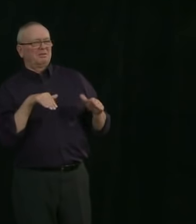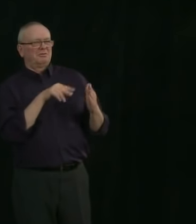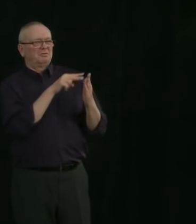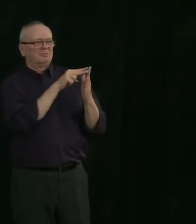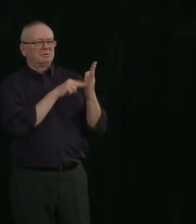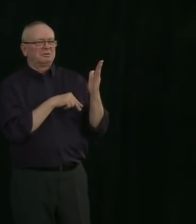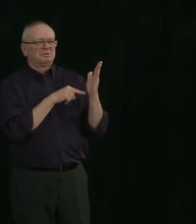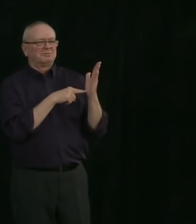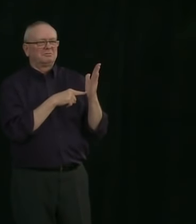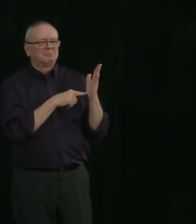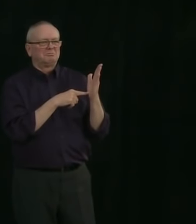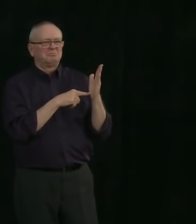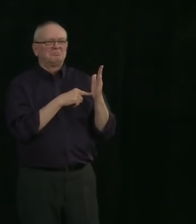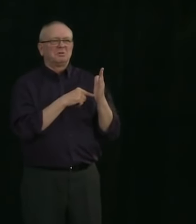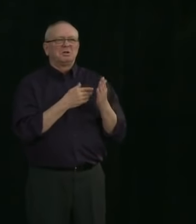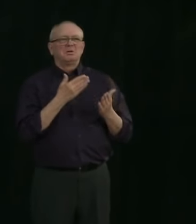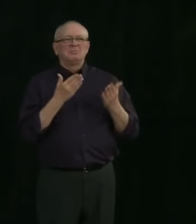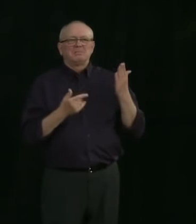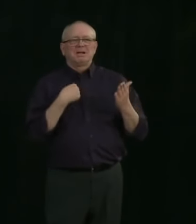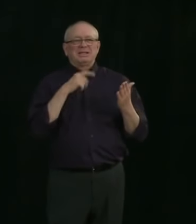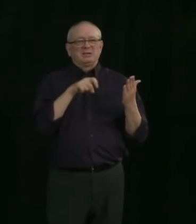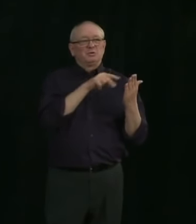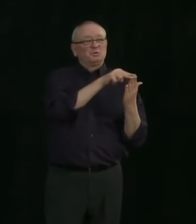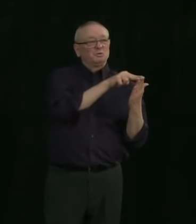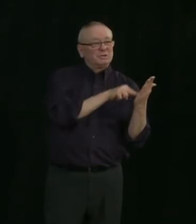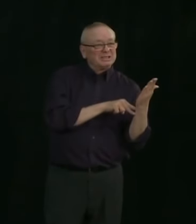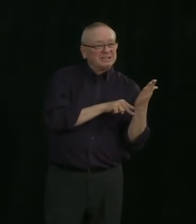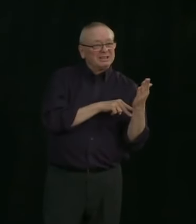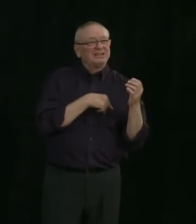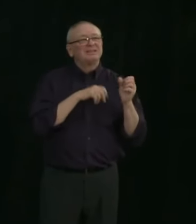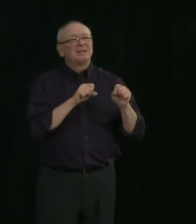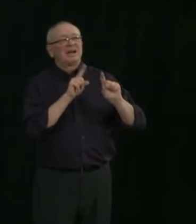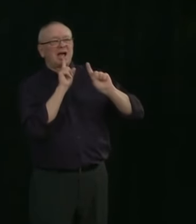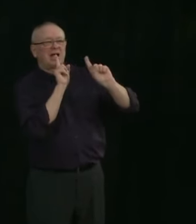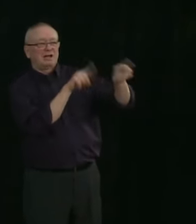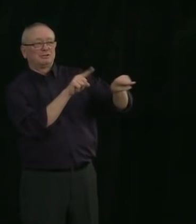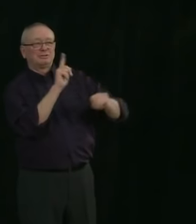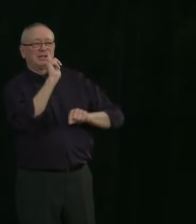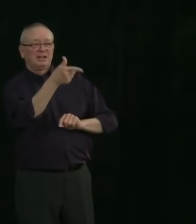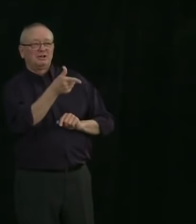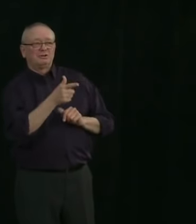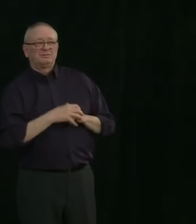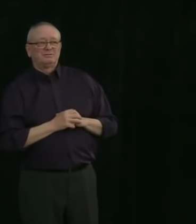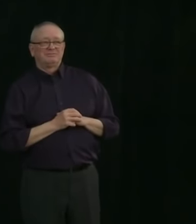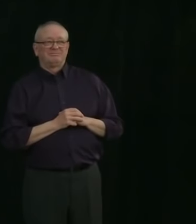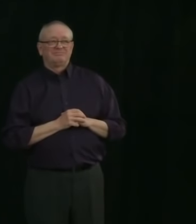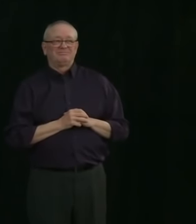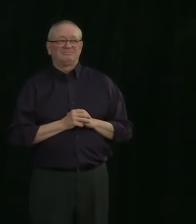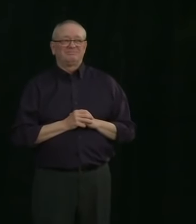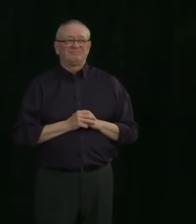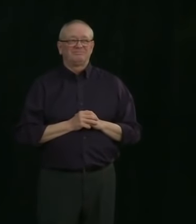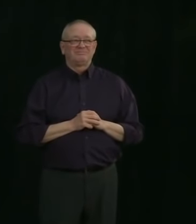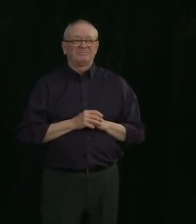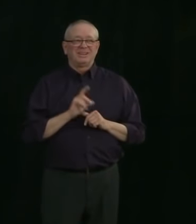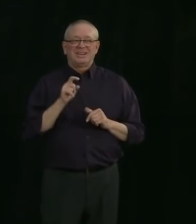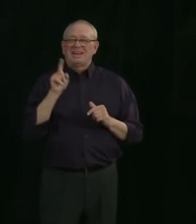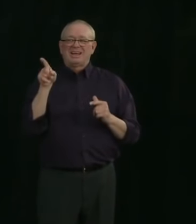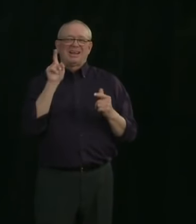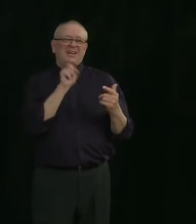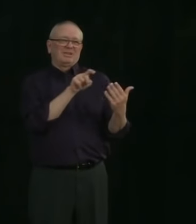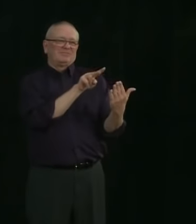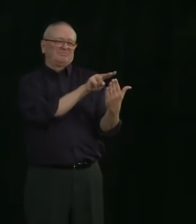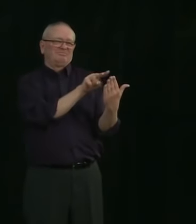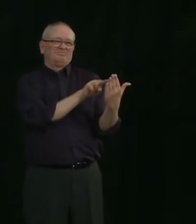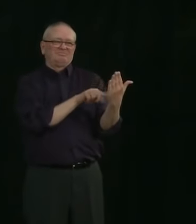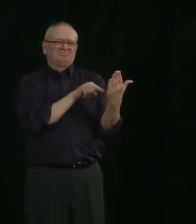read and then get back to you. I think I'm not sure that particular section. I would have to read it in the context of what they